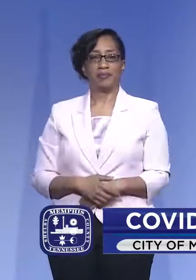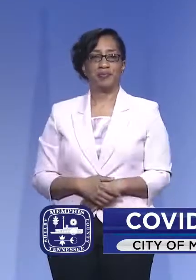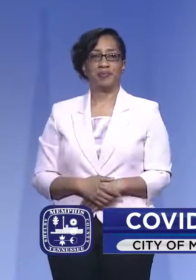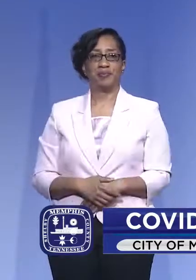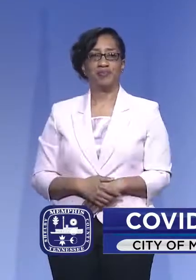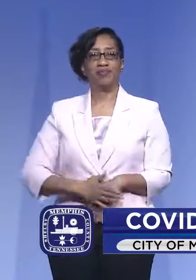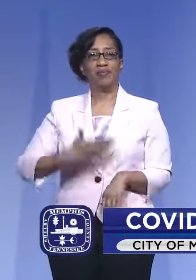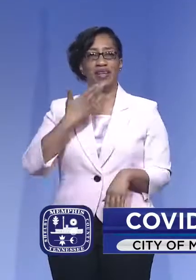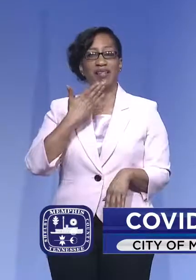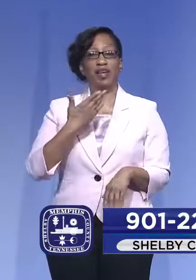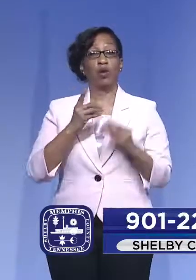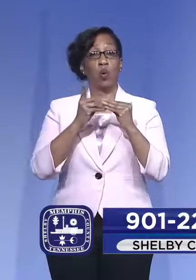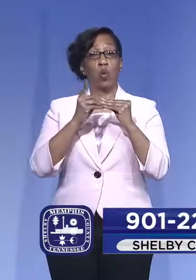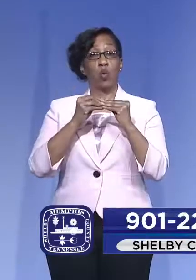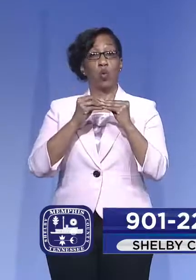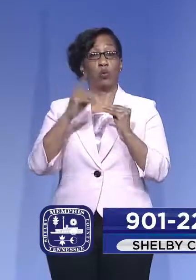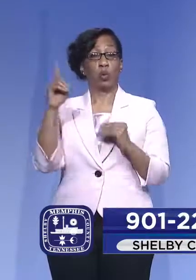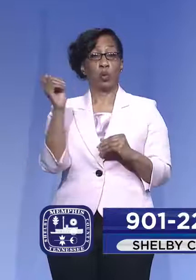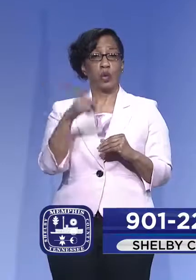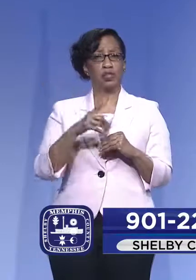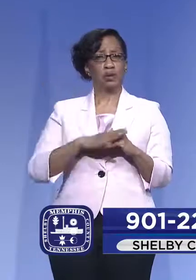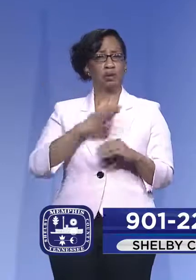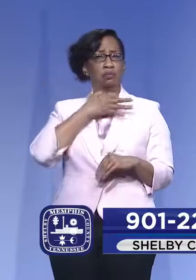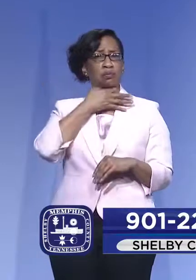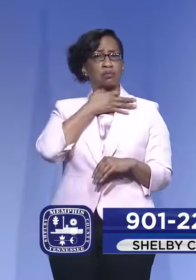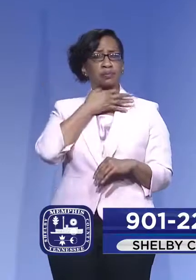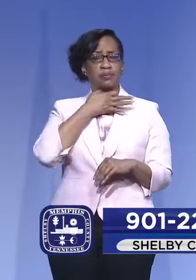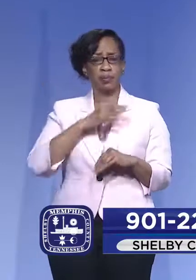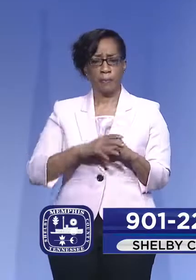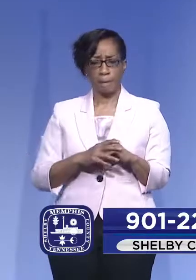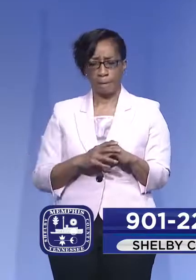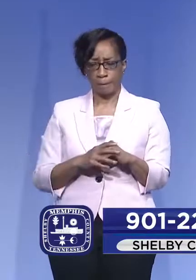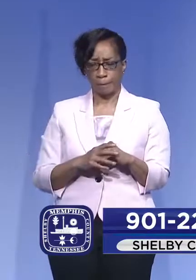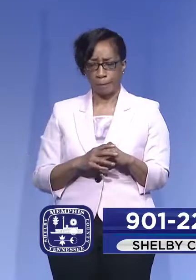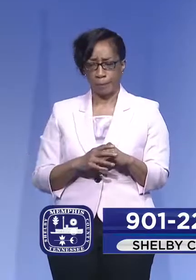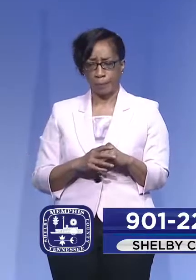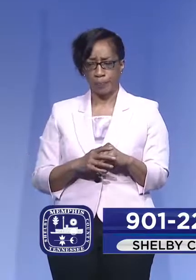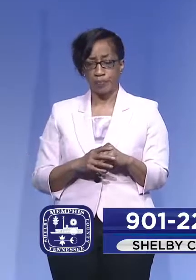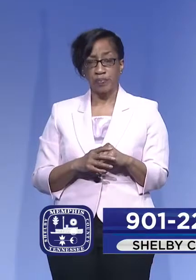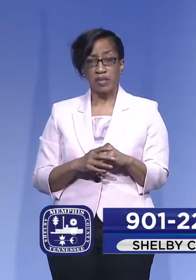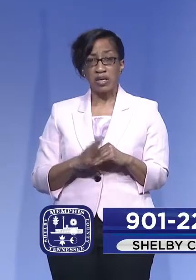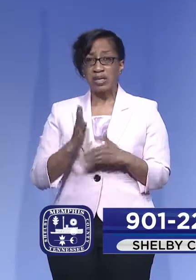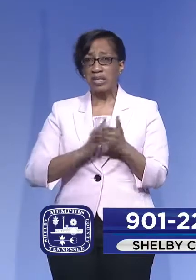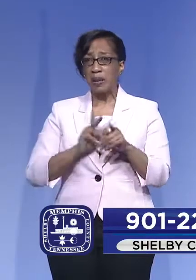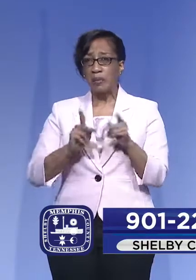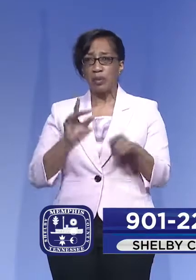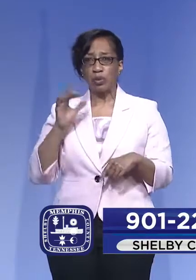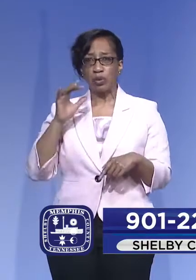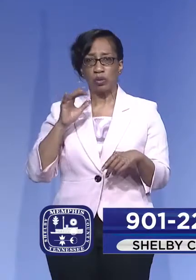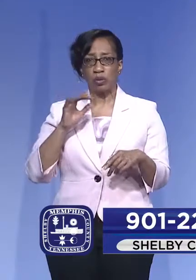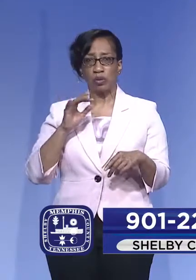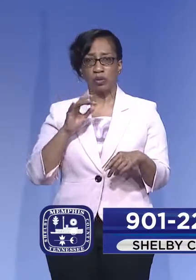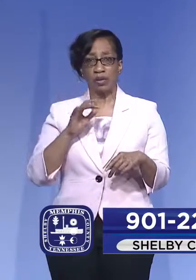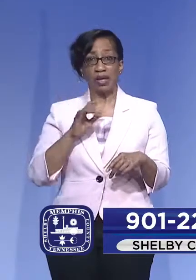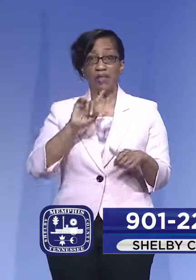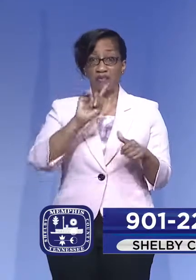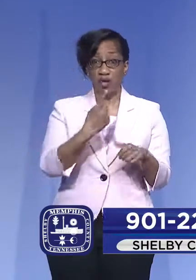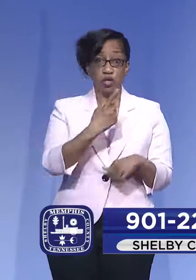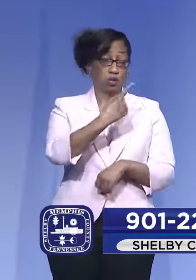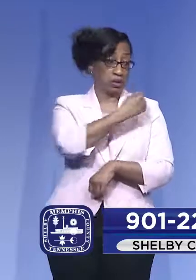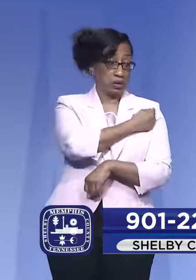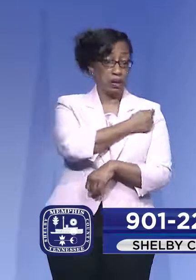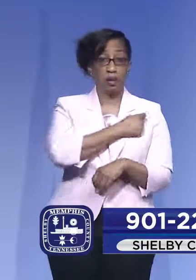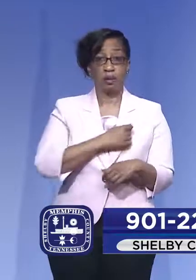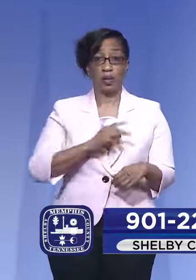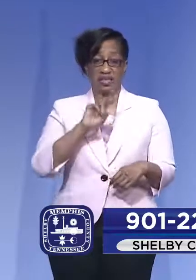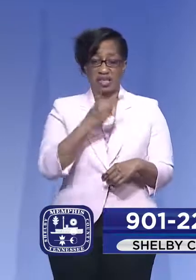Awesome, thank you. And I just have one more question. I'm wondering if there's any concern people are skipping the second shot in the two-shot series because they're afraid of the potential